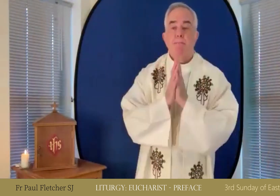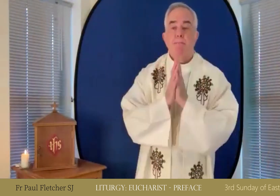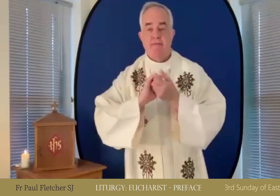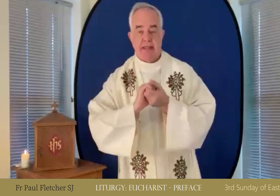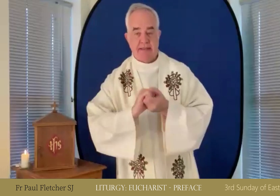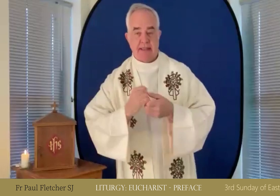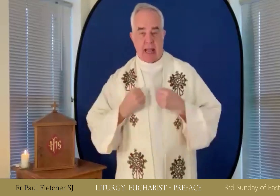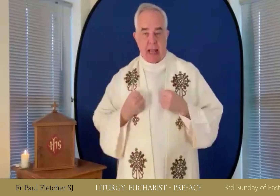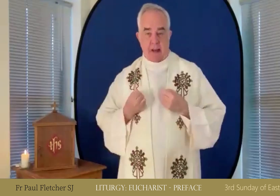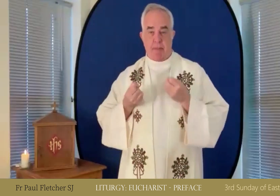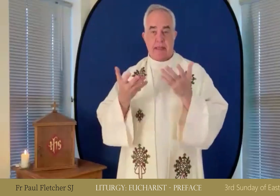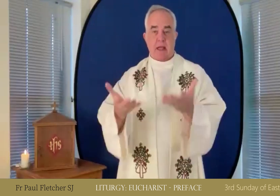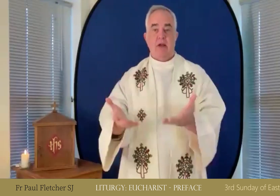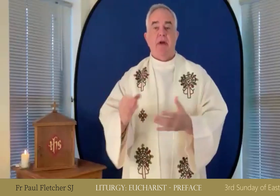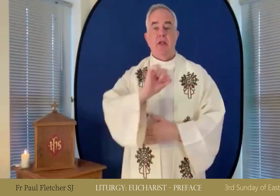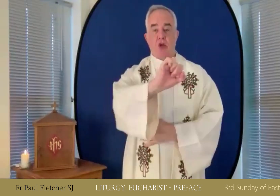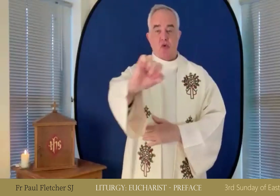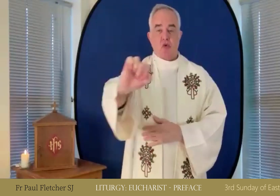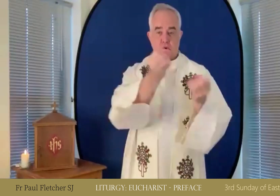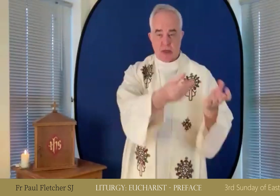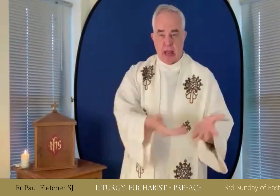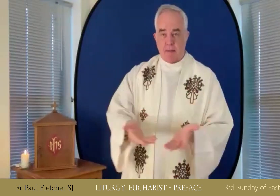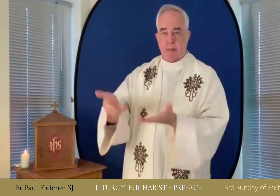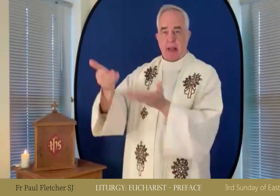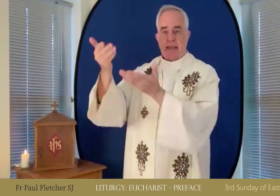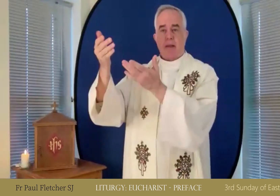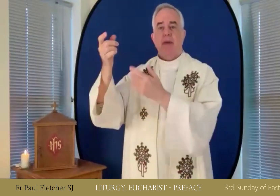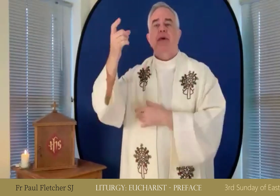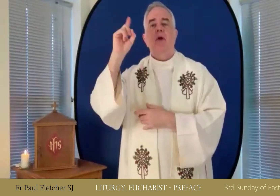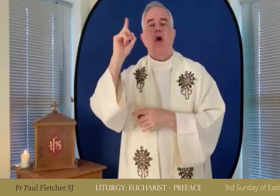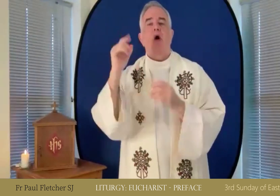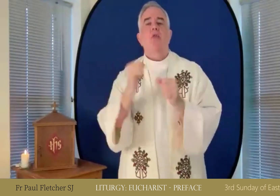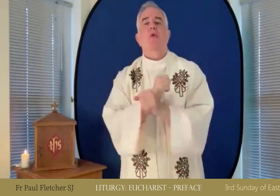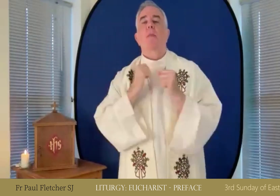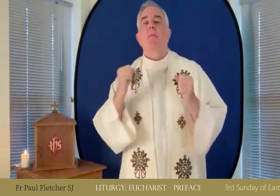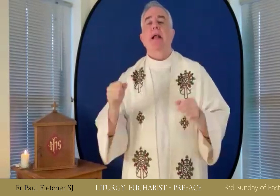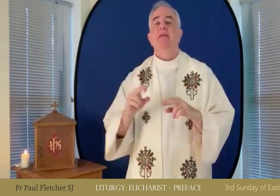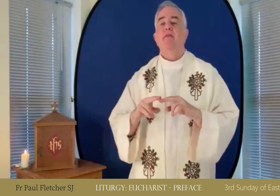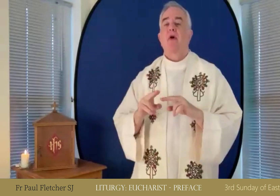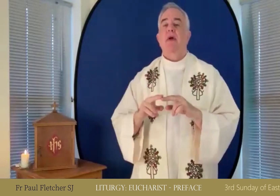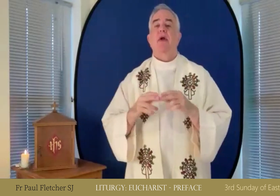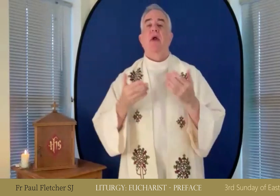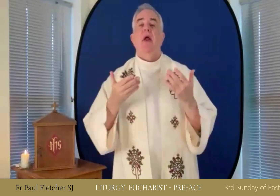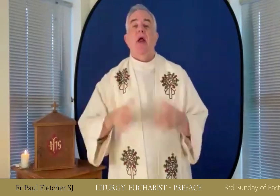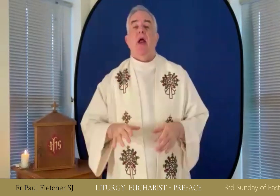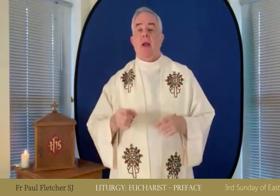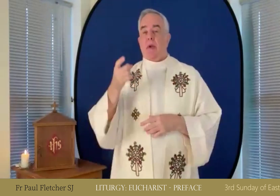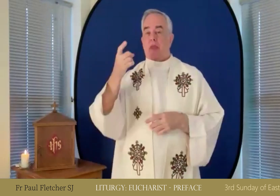Praise God, my sacrifice and yours may be sacrificed to God through Almighty Father.